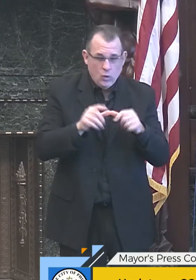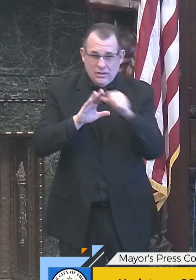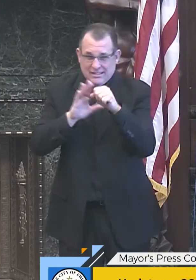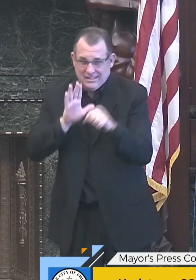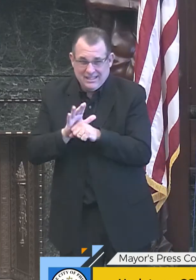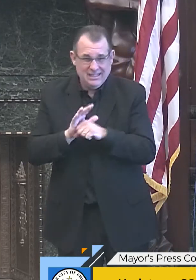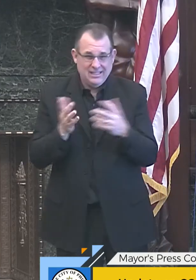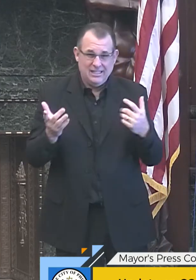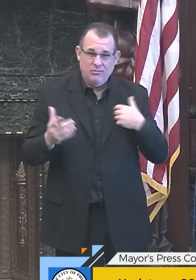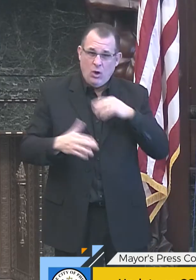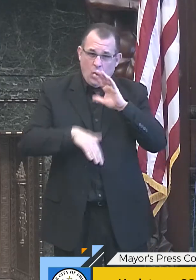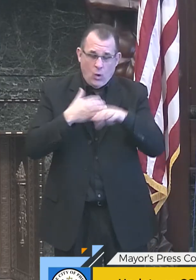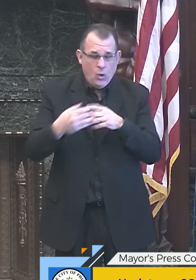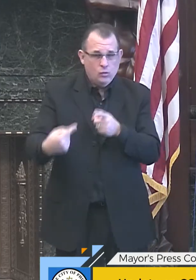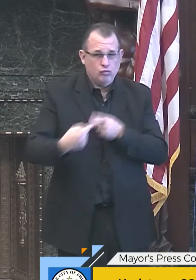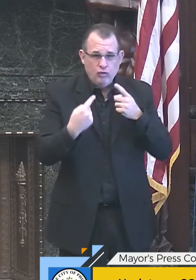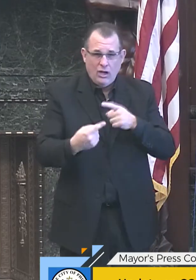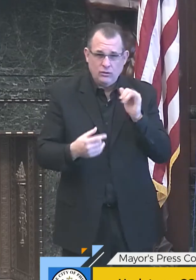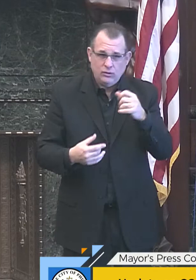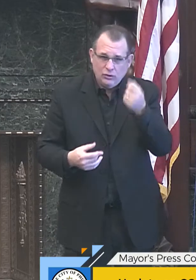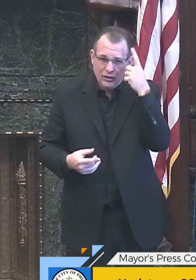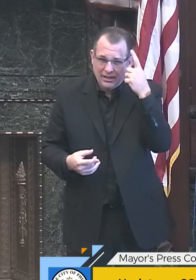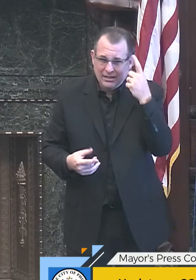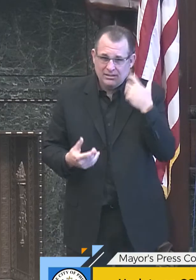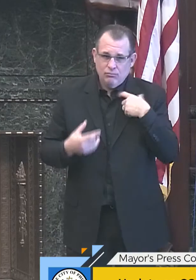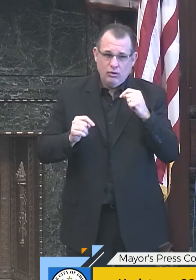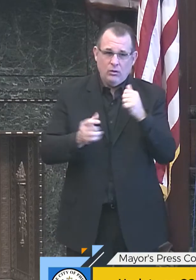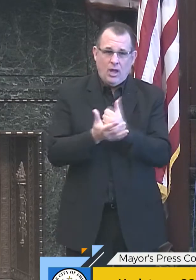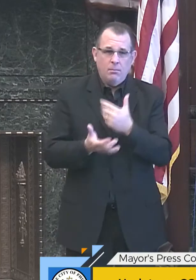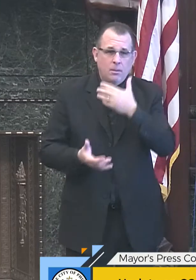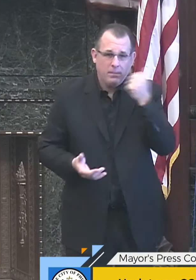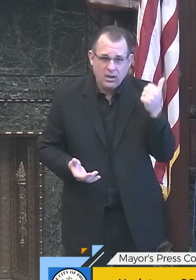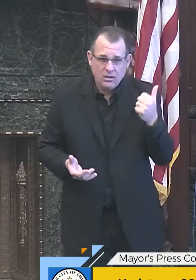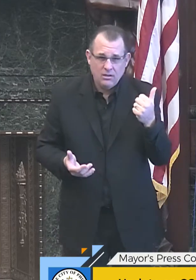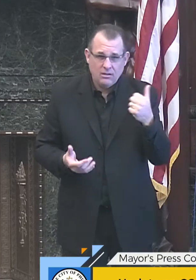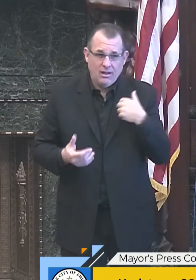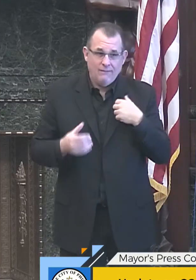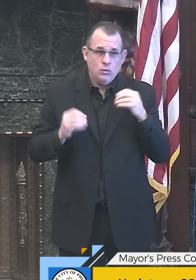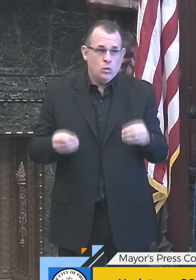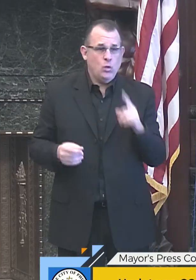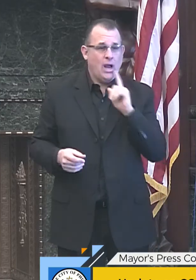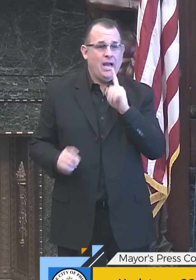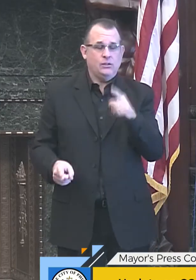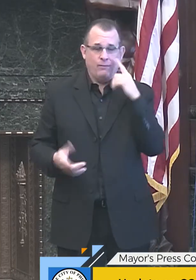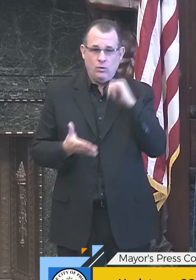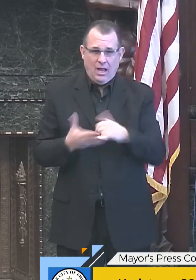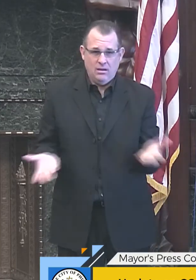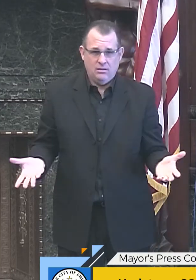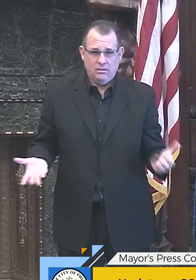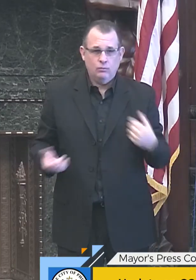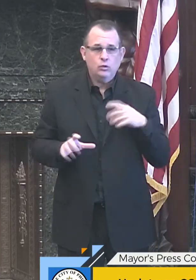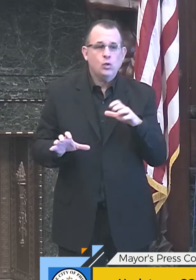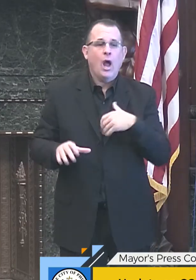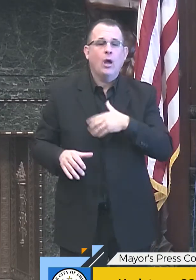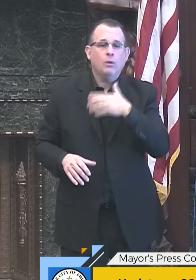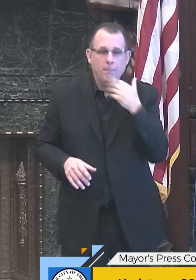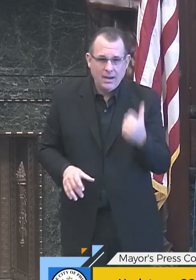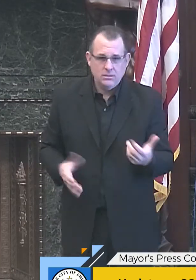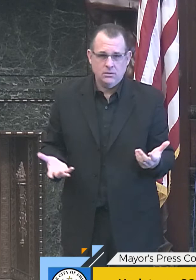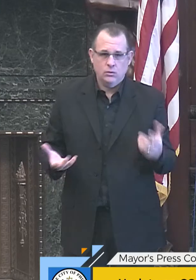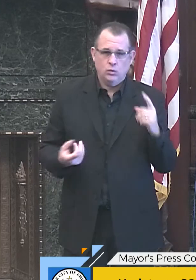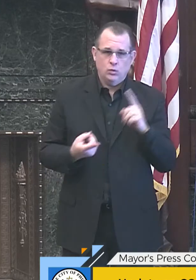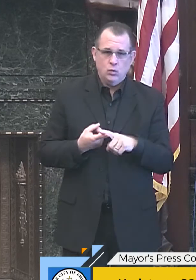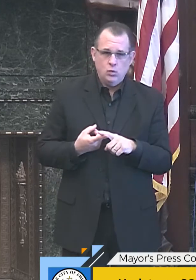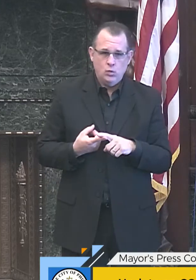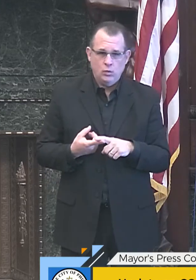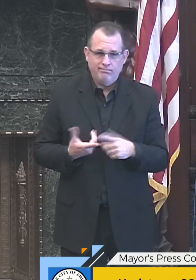with and understand. And I don't think any of us have the answer, but we're certainly doing our best with our social